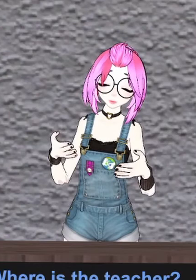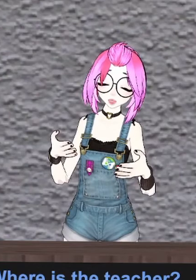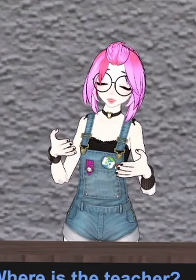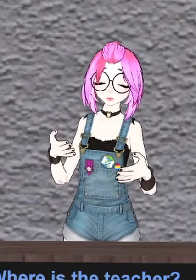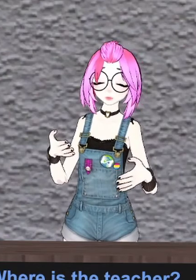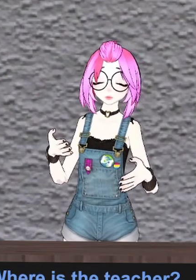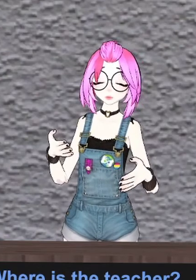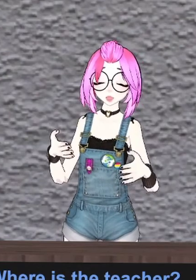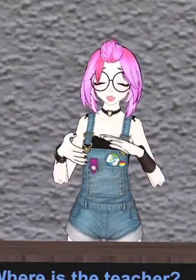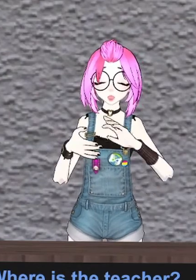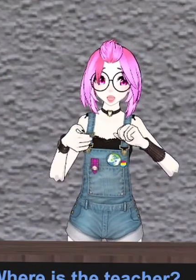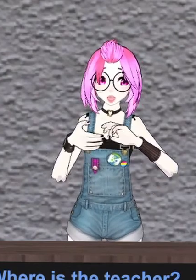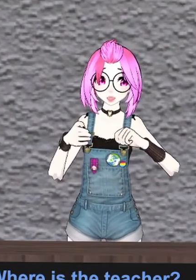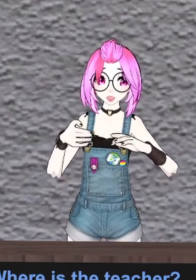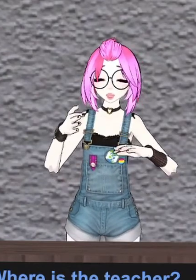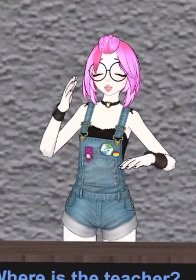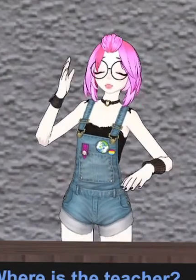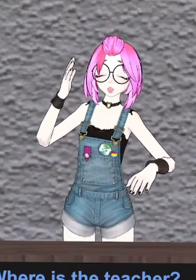Huh? Hold on, you're lagging. You're kind of like the.